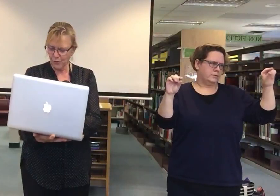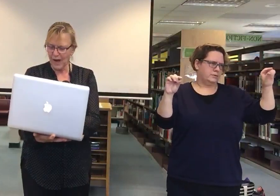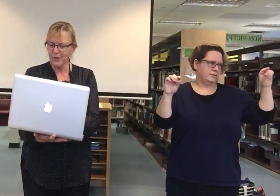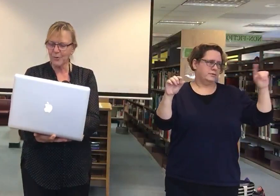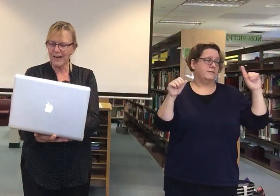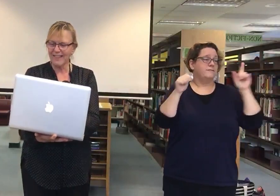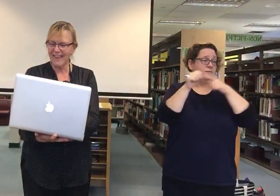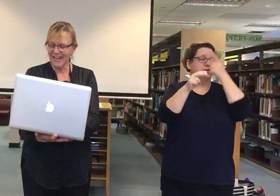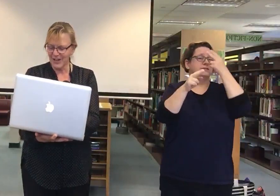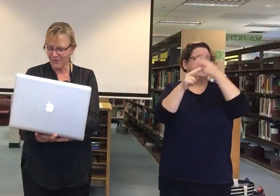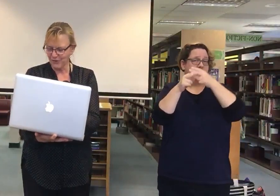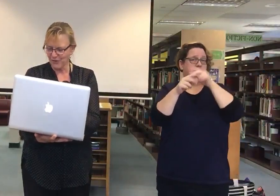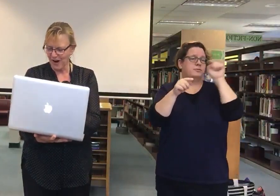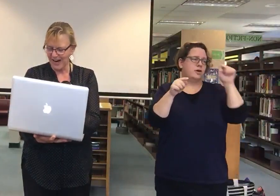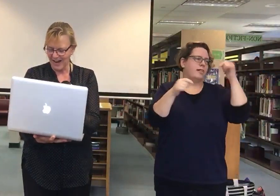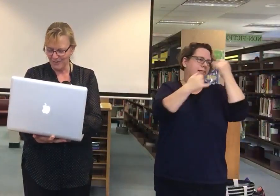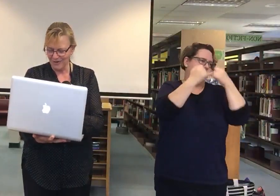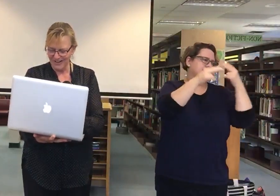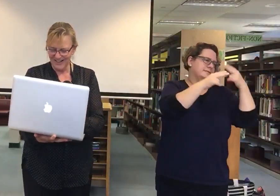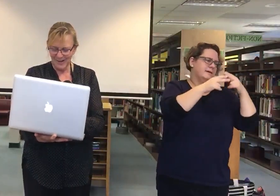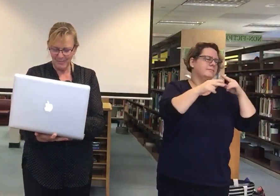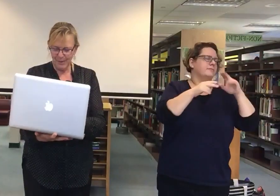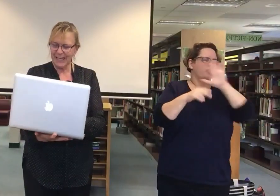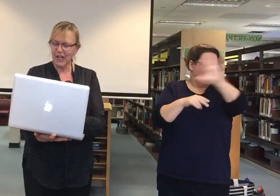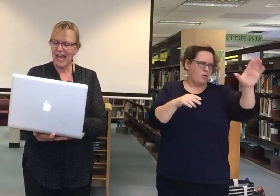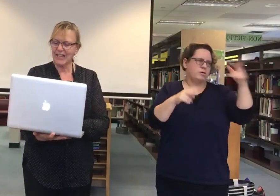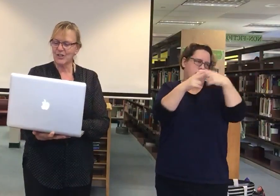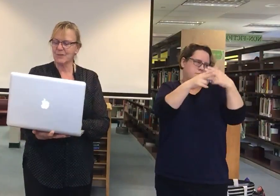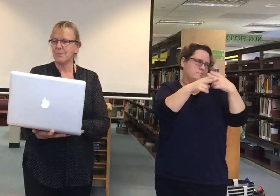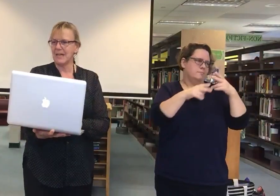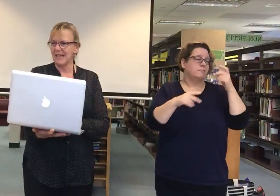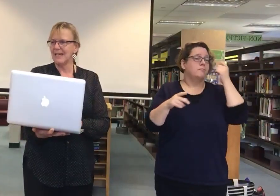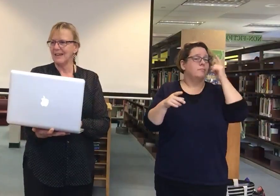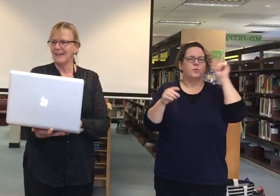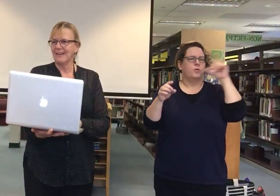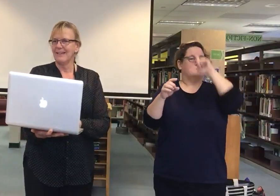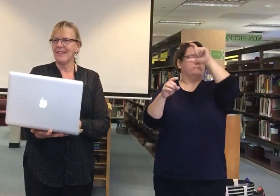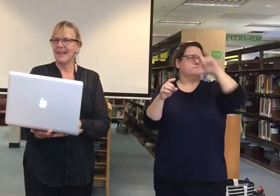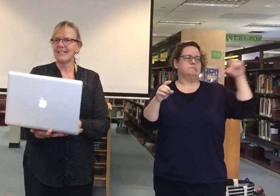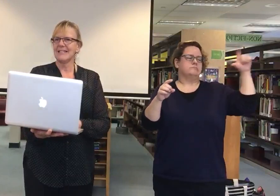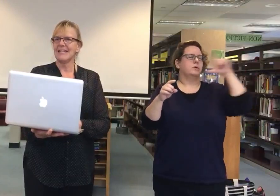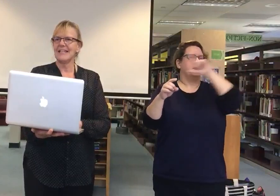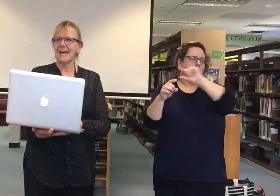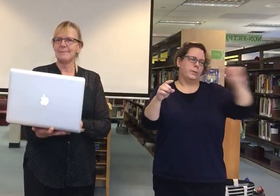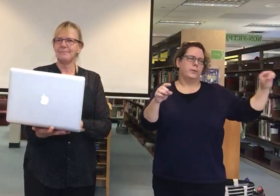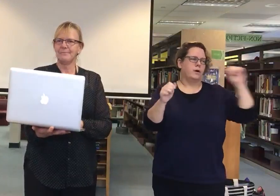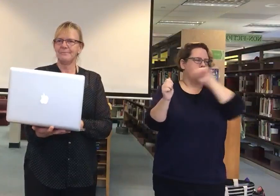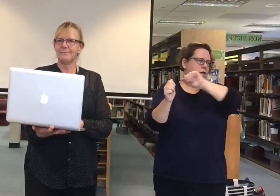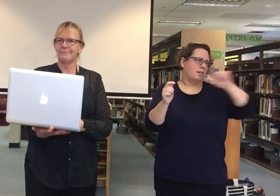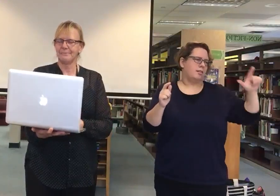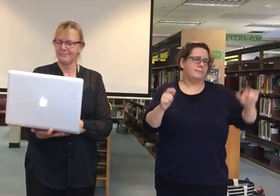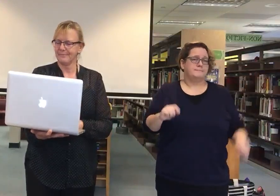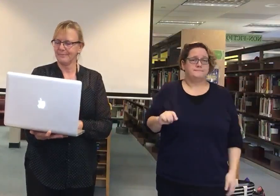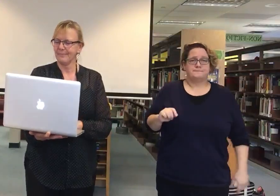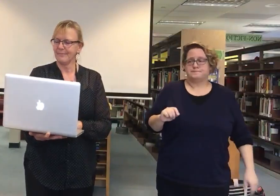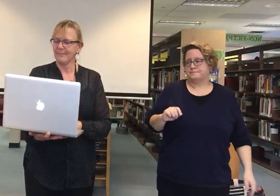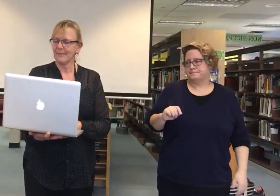if you had tried already, thank you for trying out, but it can just be that it's the,